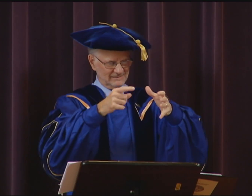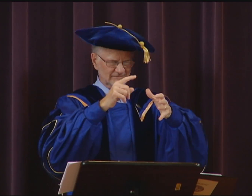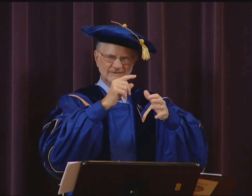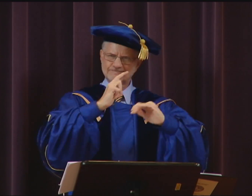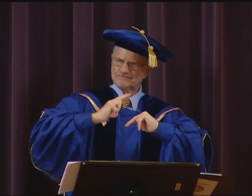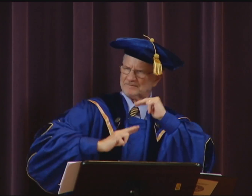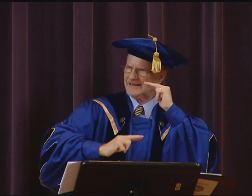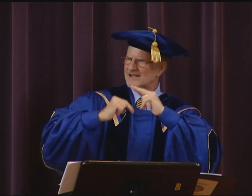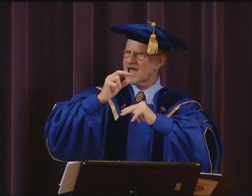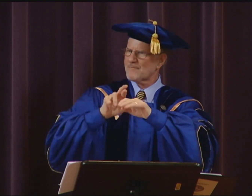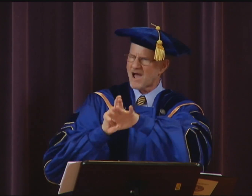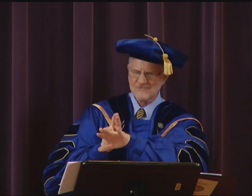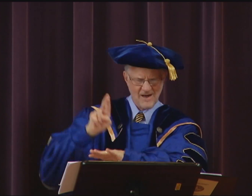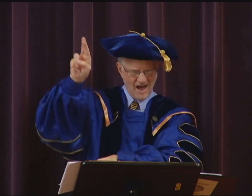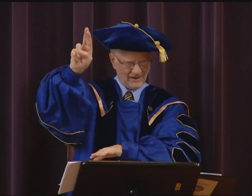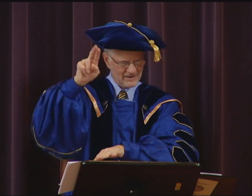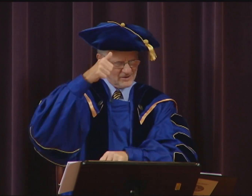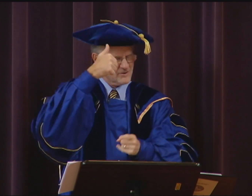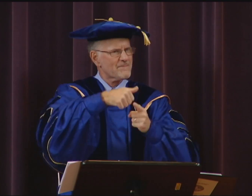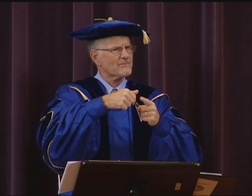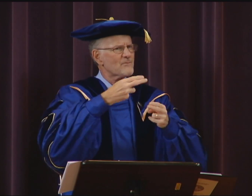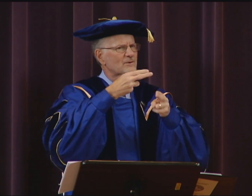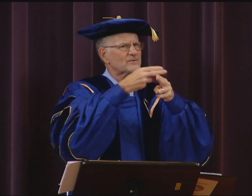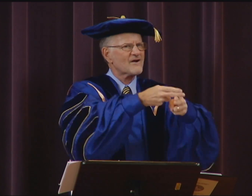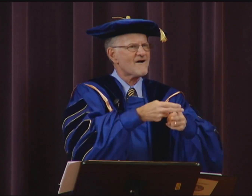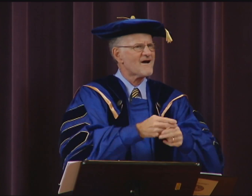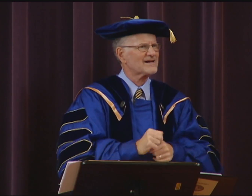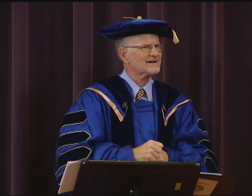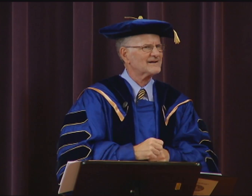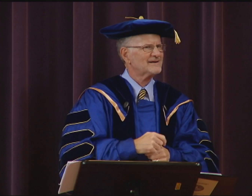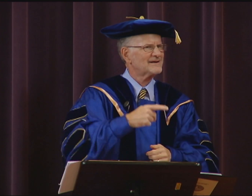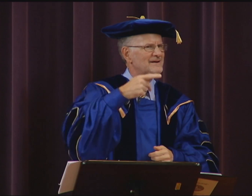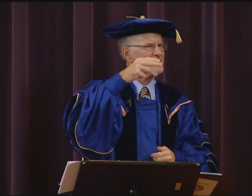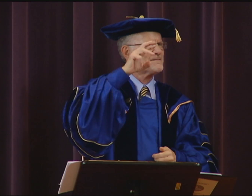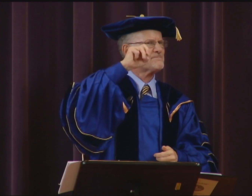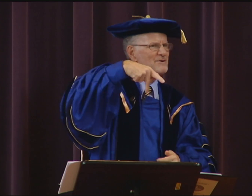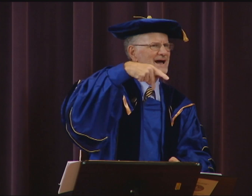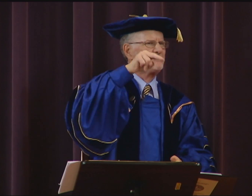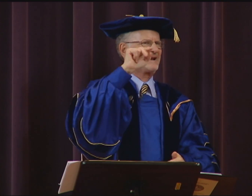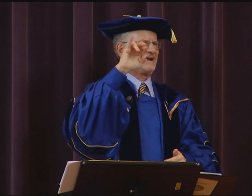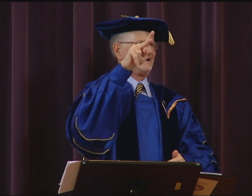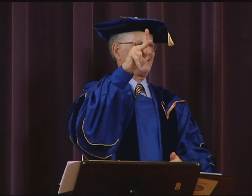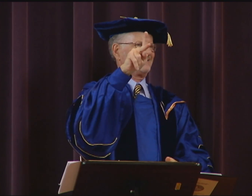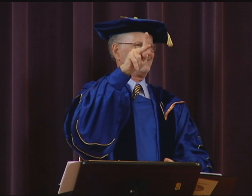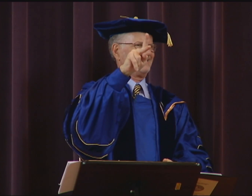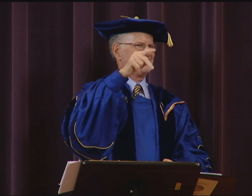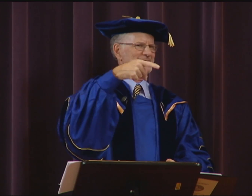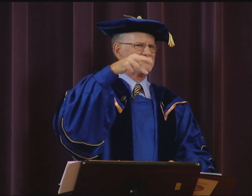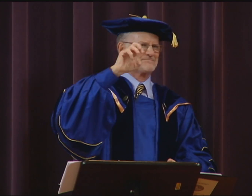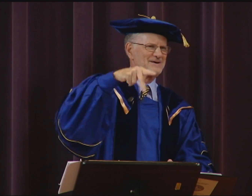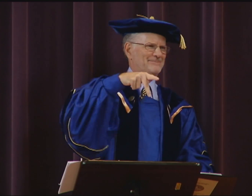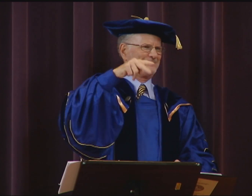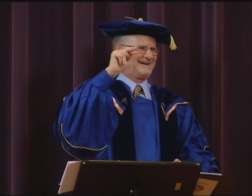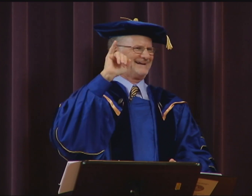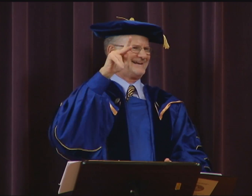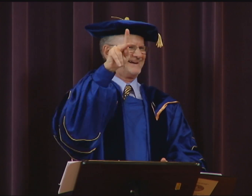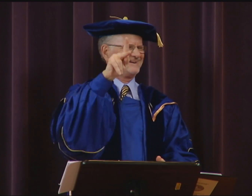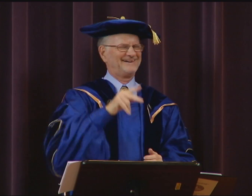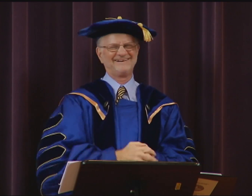Later, the prep class of the time built a snow rocket. Do you remember what it was called? Prepnik.